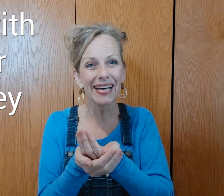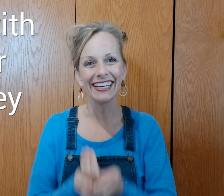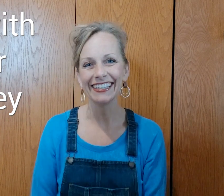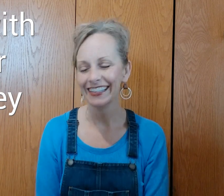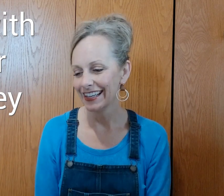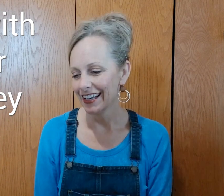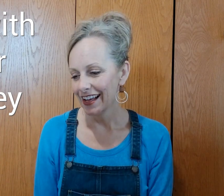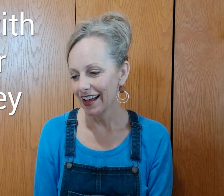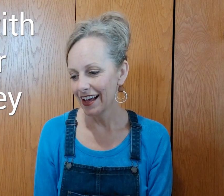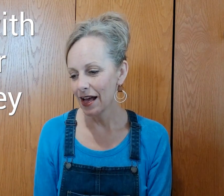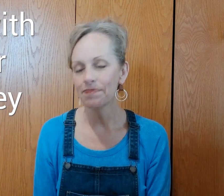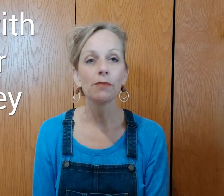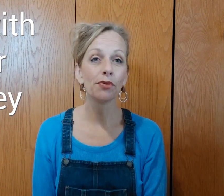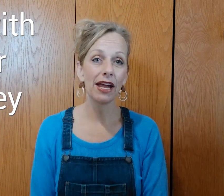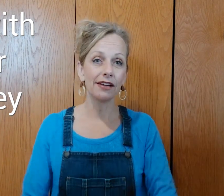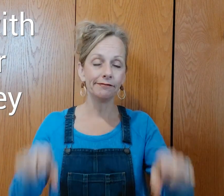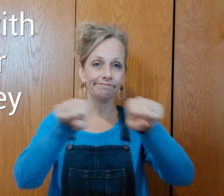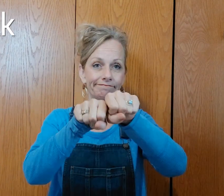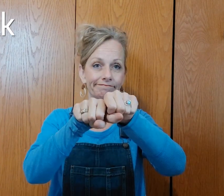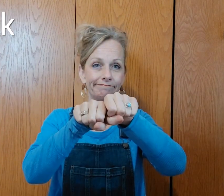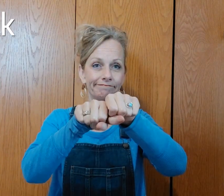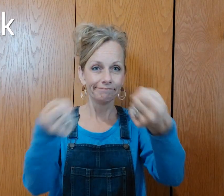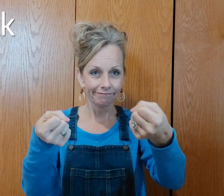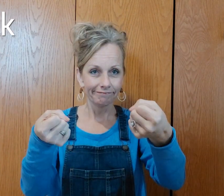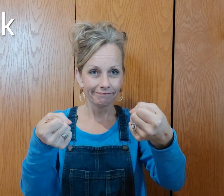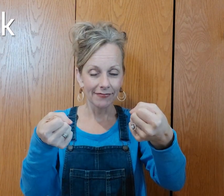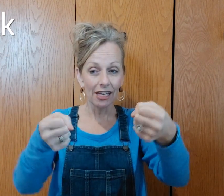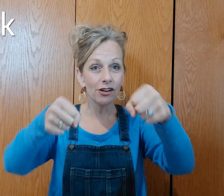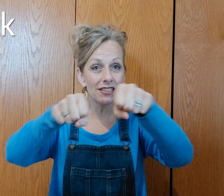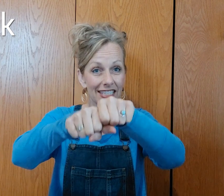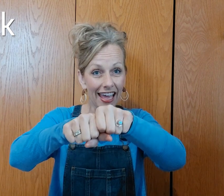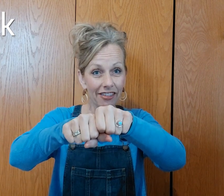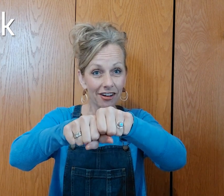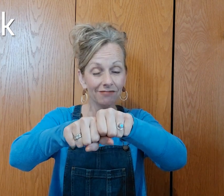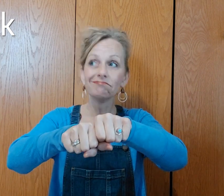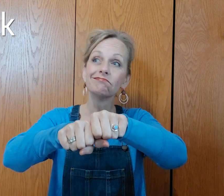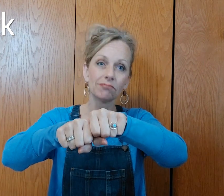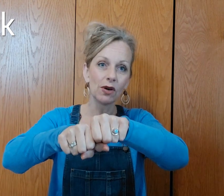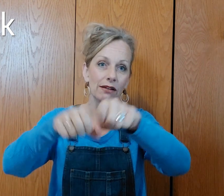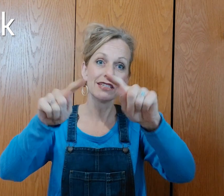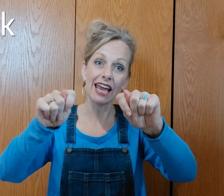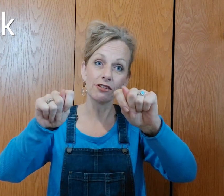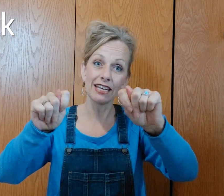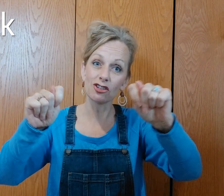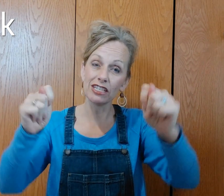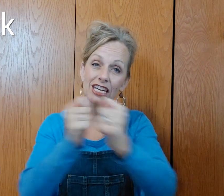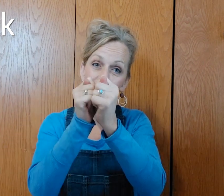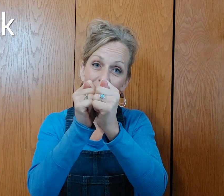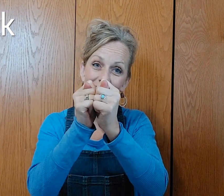money. Break. Here it is together. Well, together is actually a T and it comes